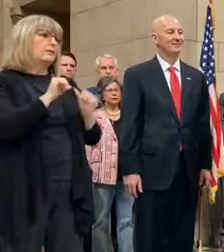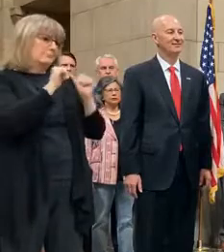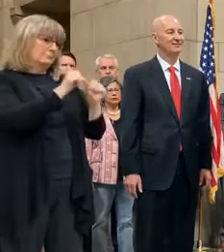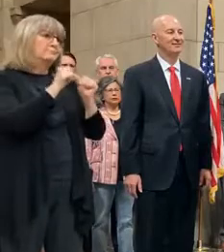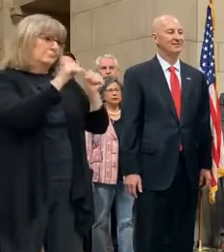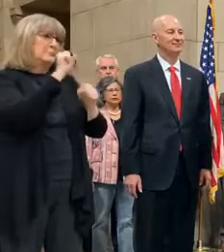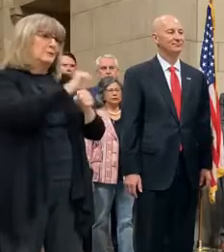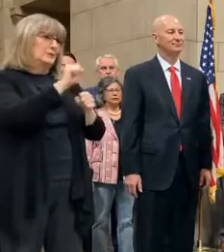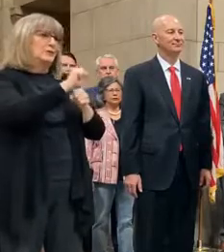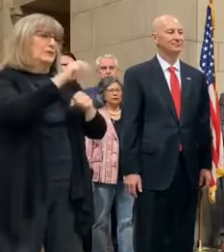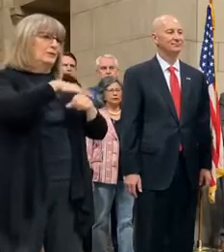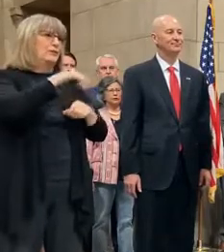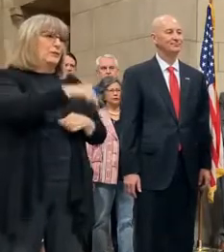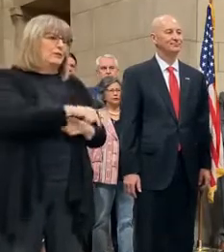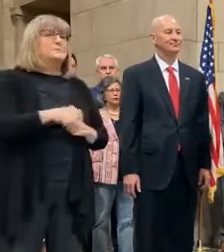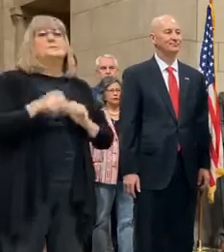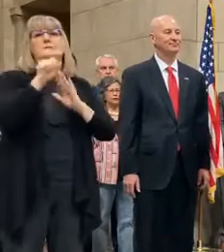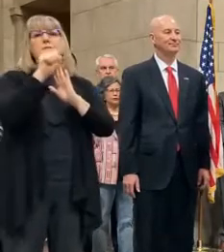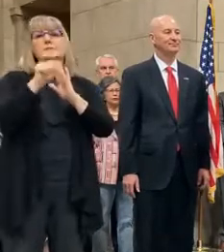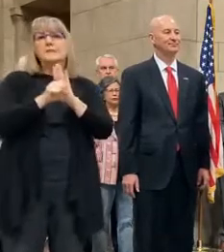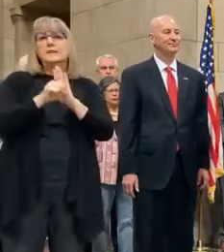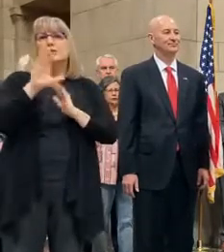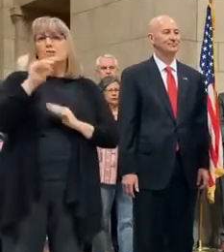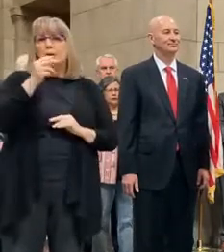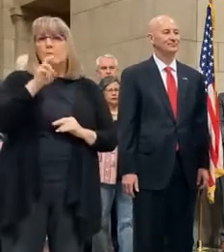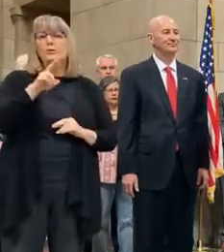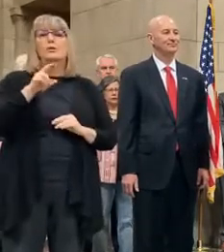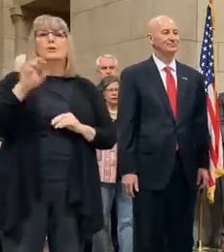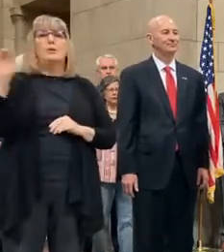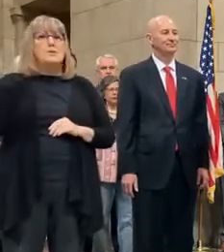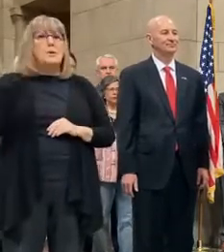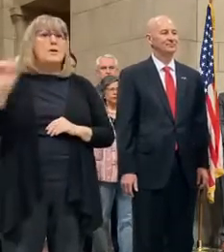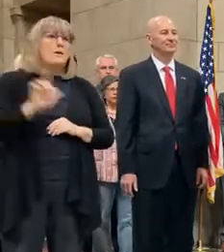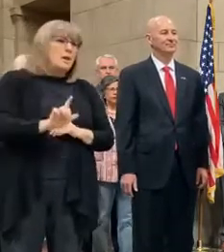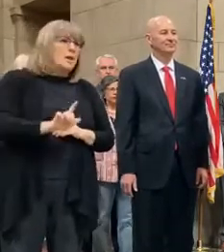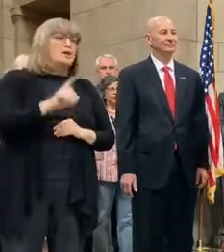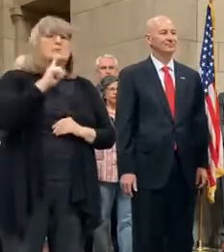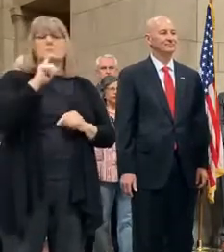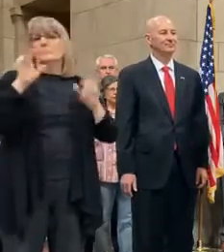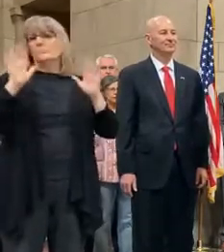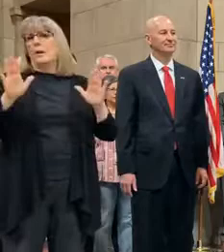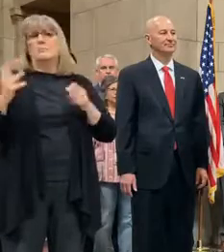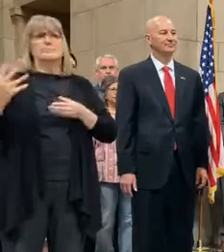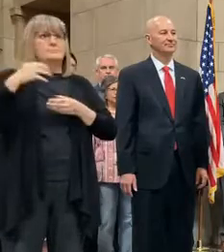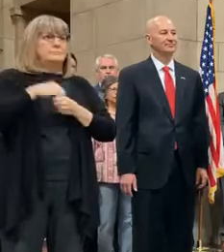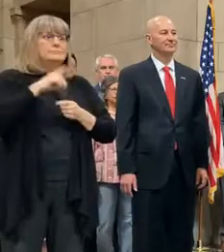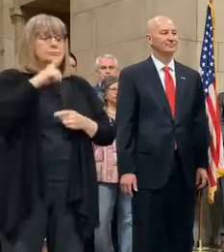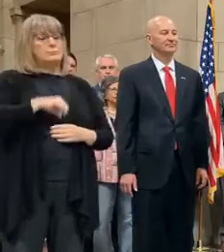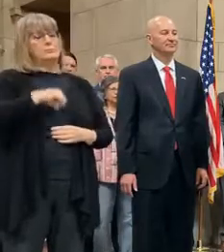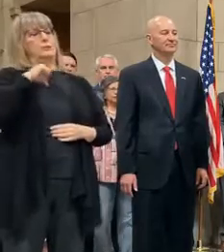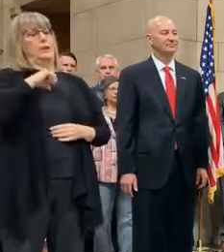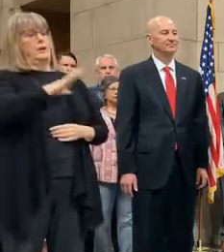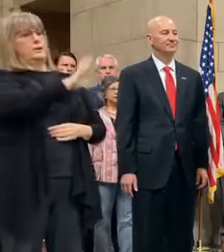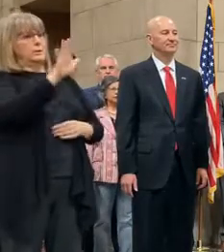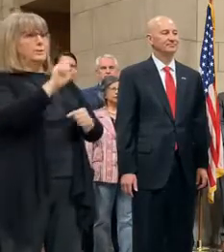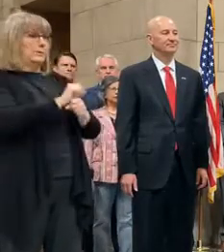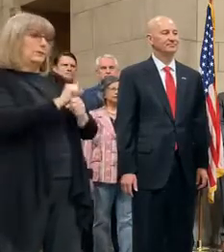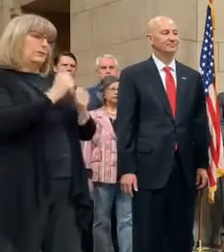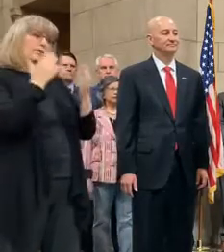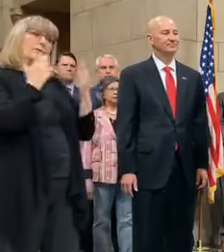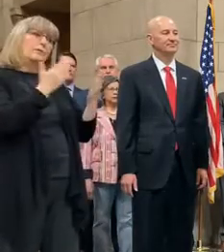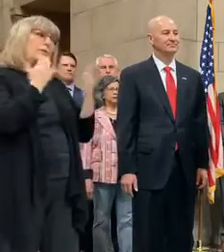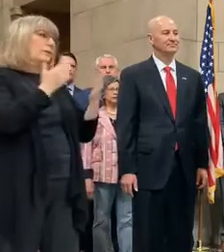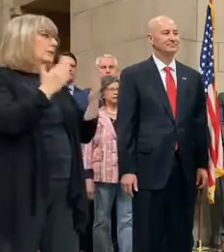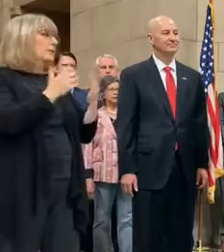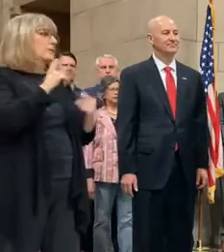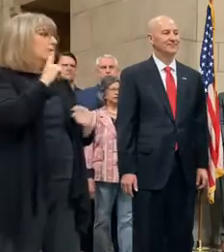longevity in working on this. The State Chamber, Lincoln Chamber, and the Omaha Chamber have been great partners in this process. And I'm really proud of the work that y'all have done. So thank you so